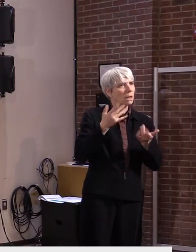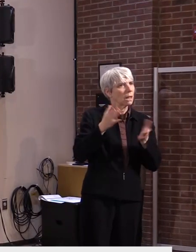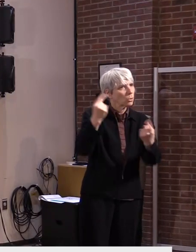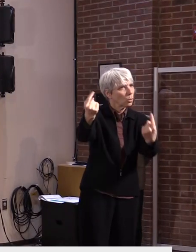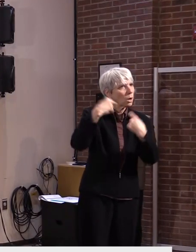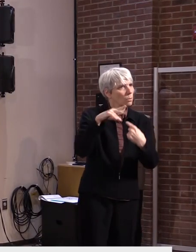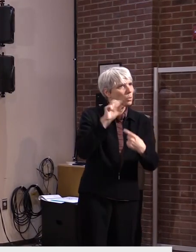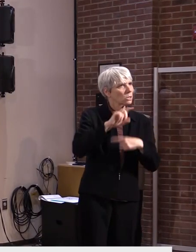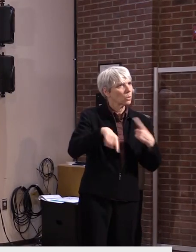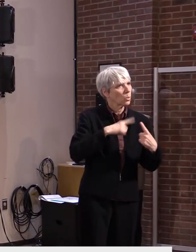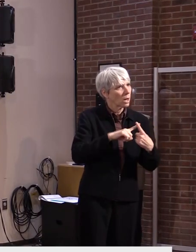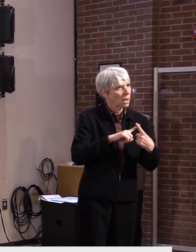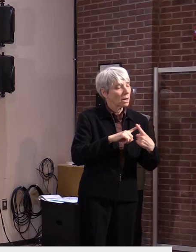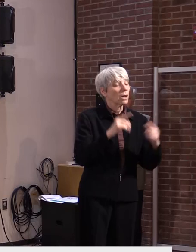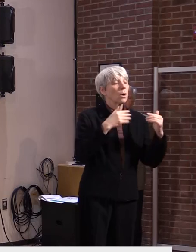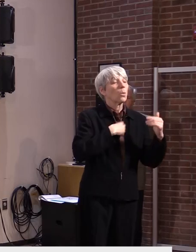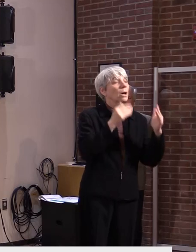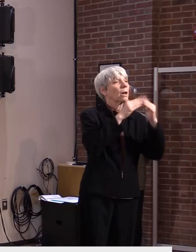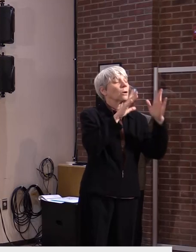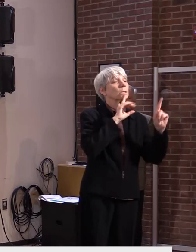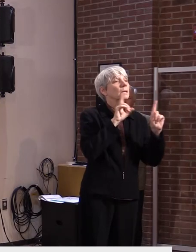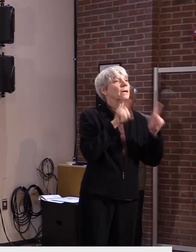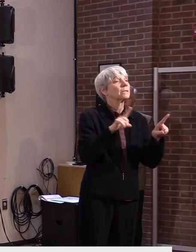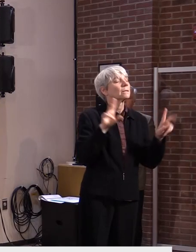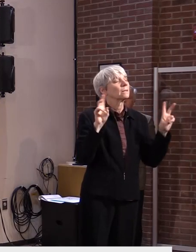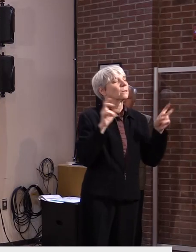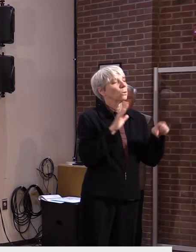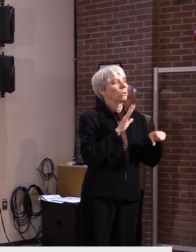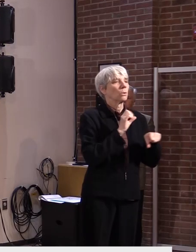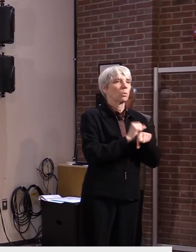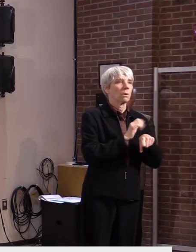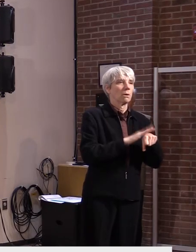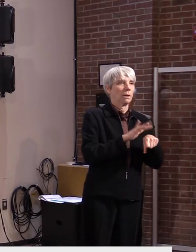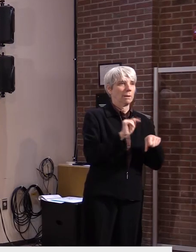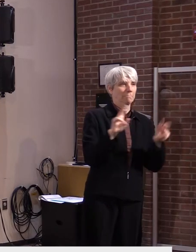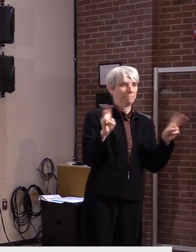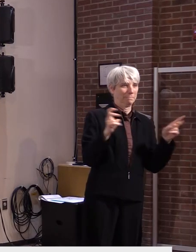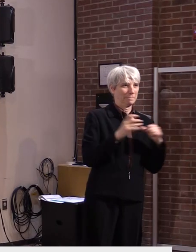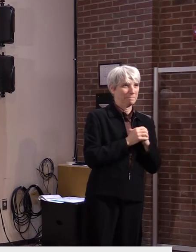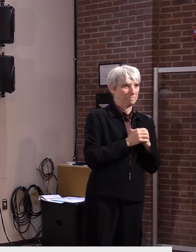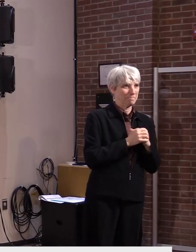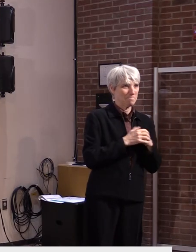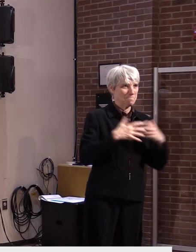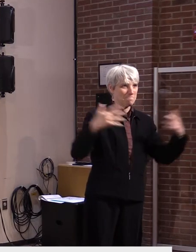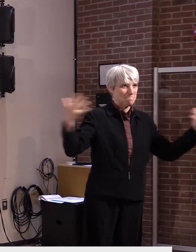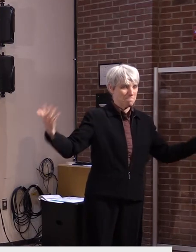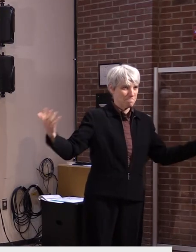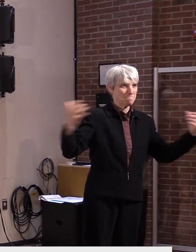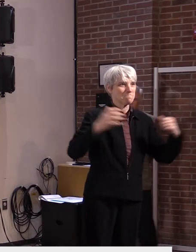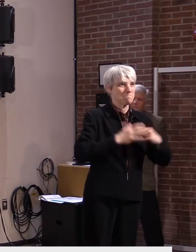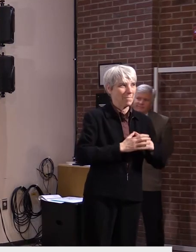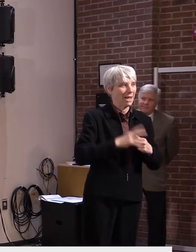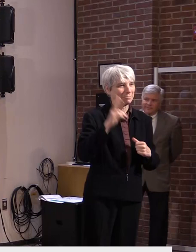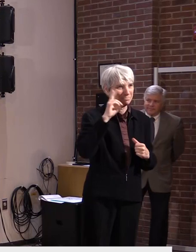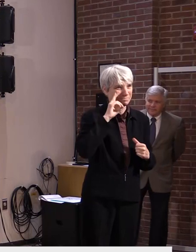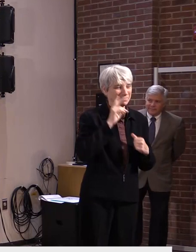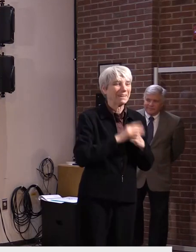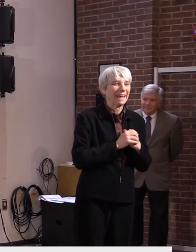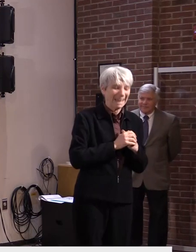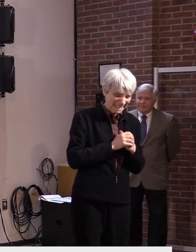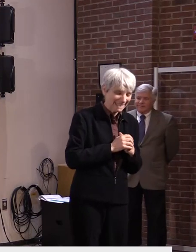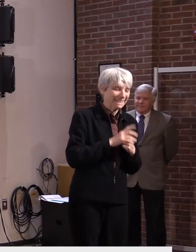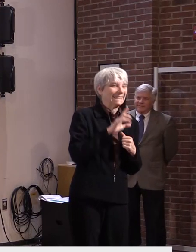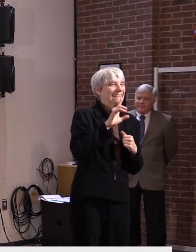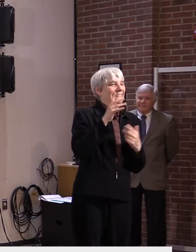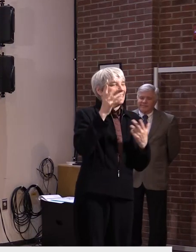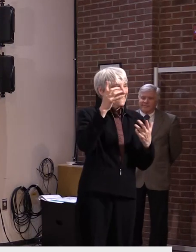answer from the White House is, we're working on it. So time will tell, but they did mention